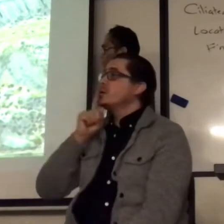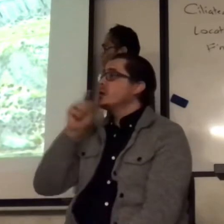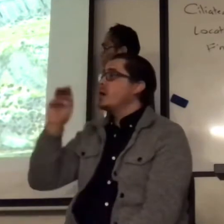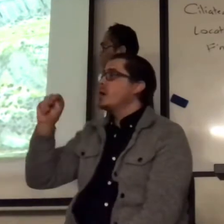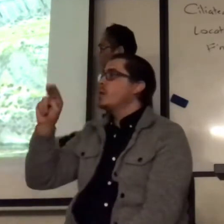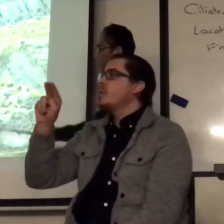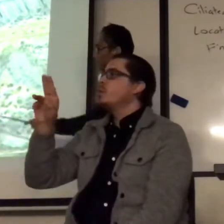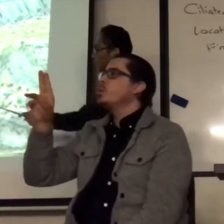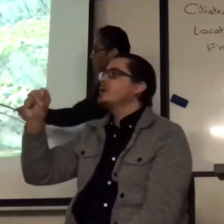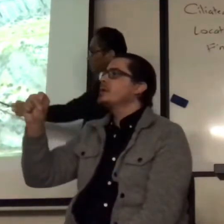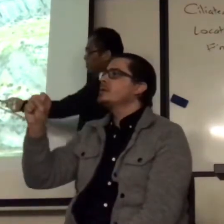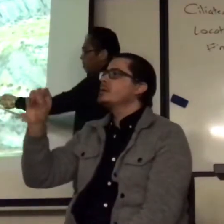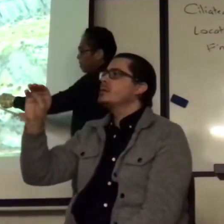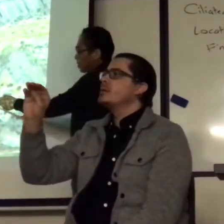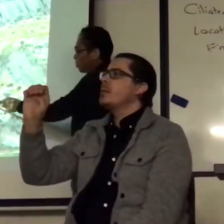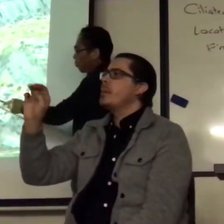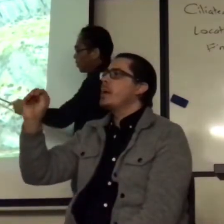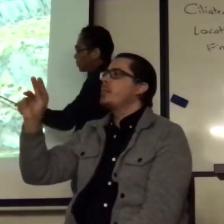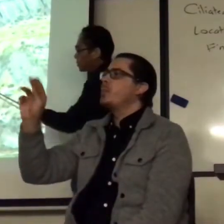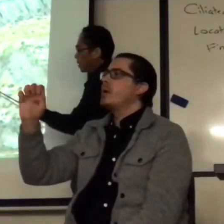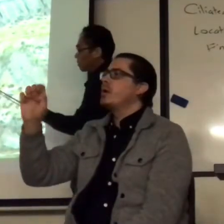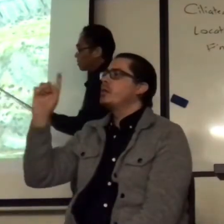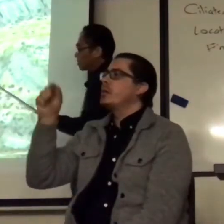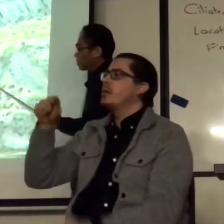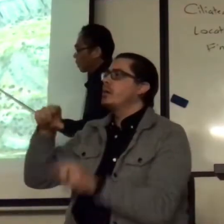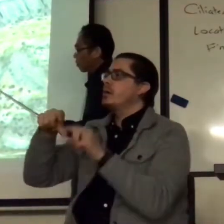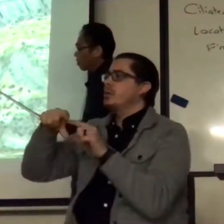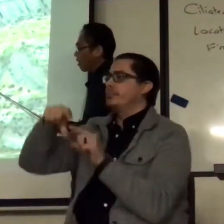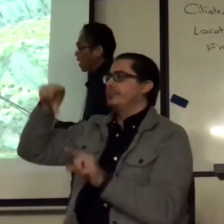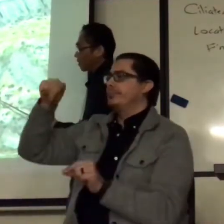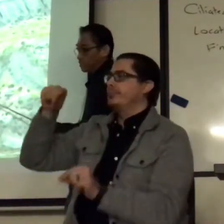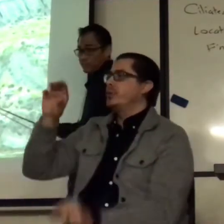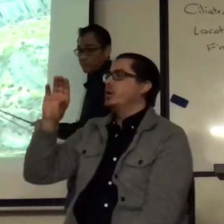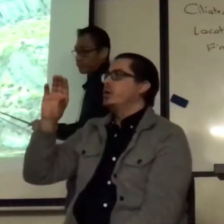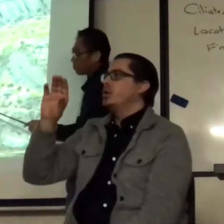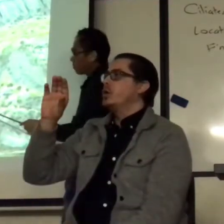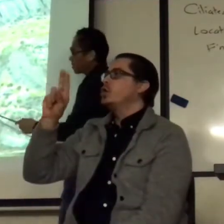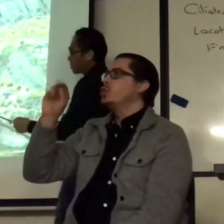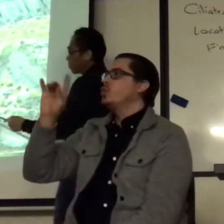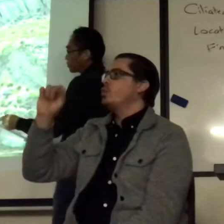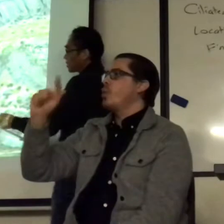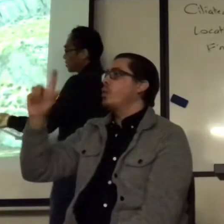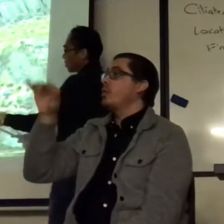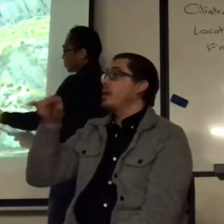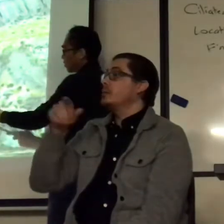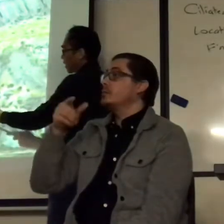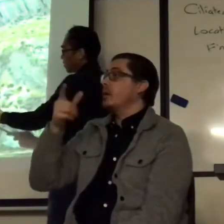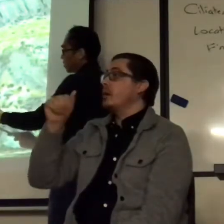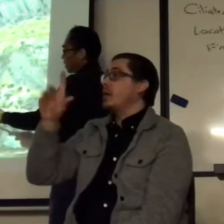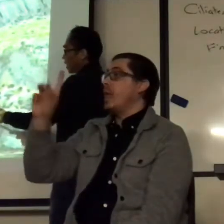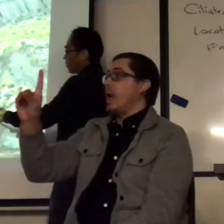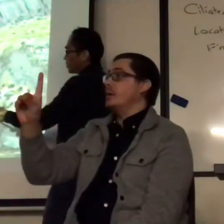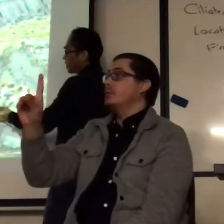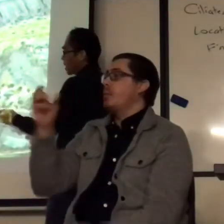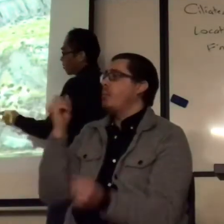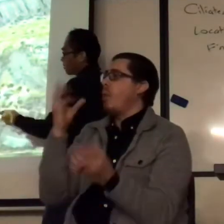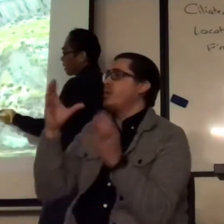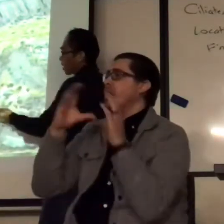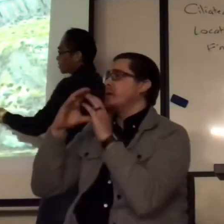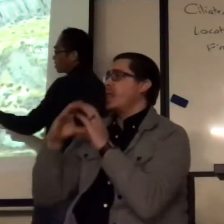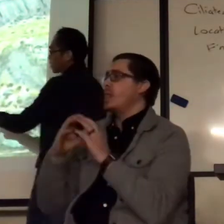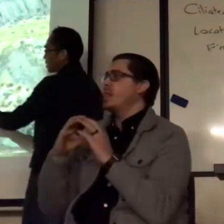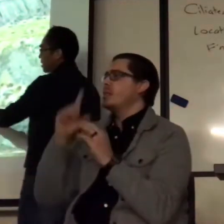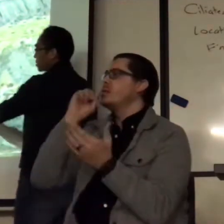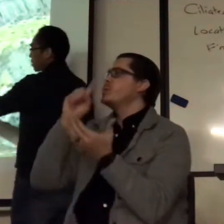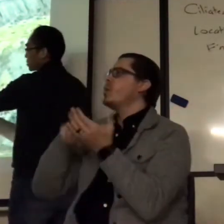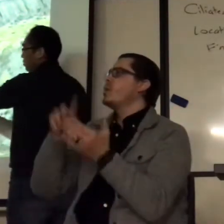membrane, because these cuboidal cells are a gland. This is a multicellular gland, and you can see how the